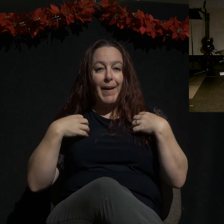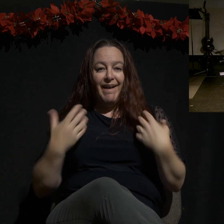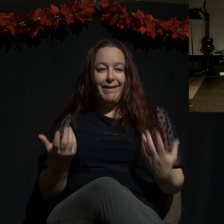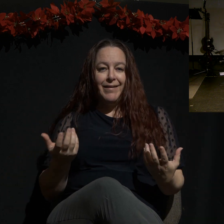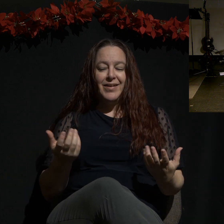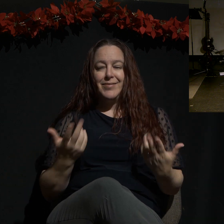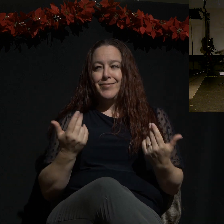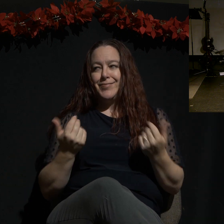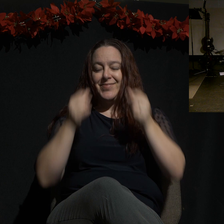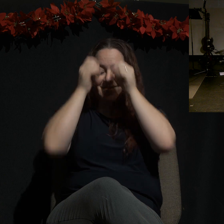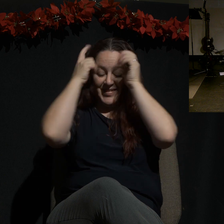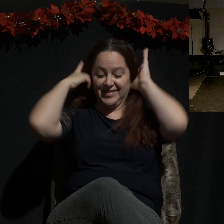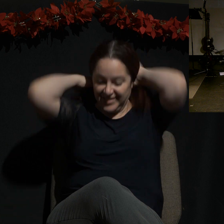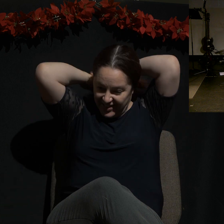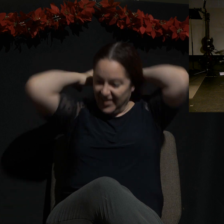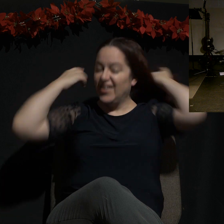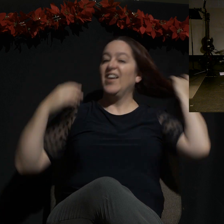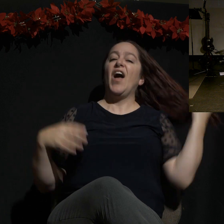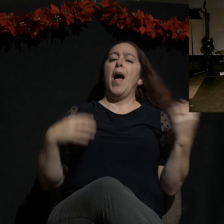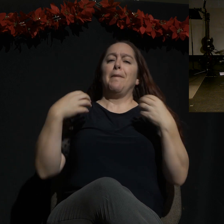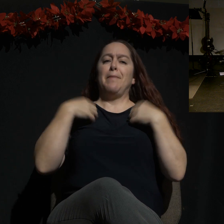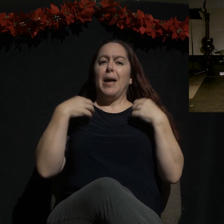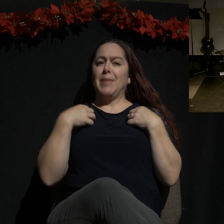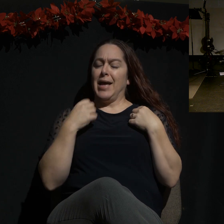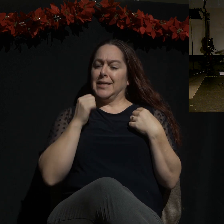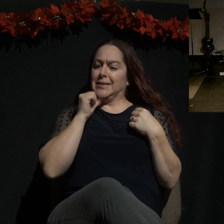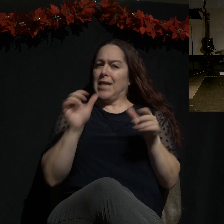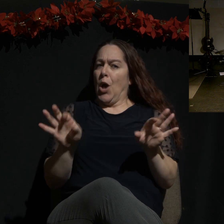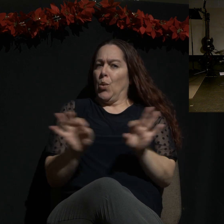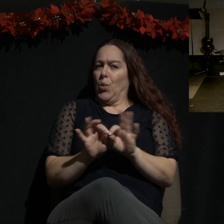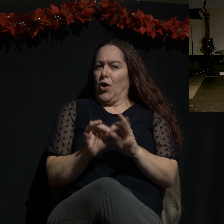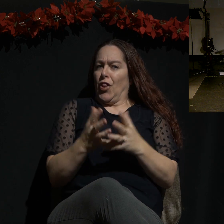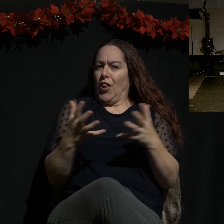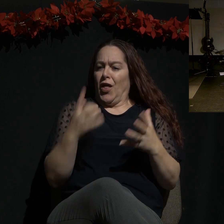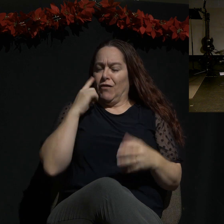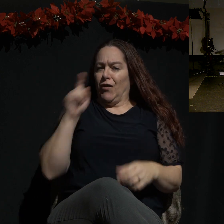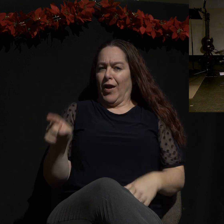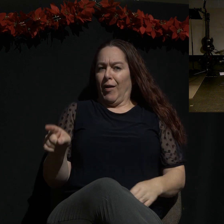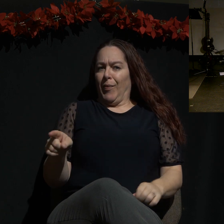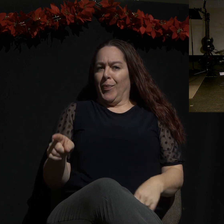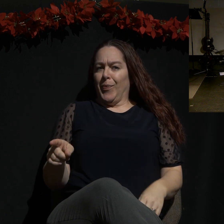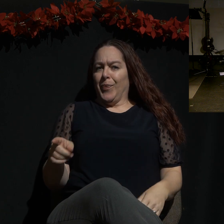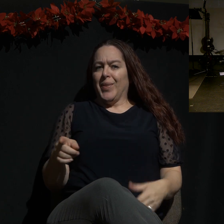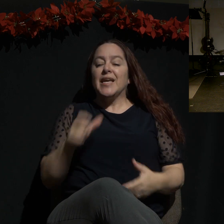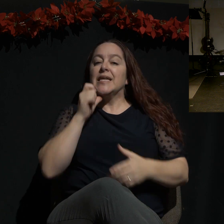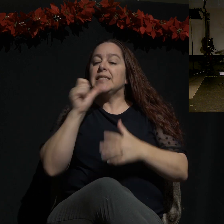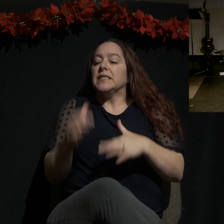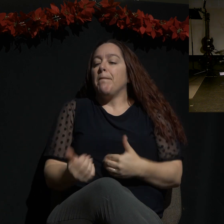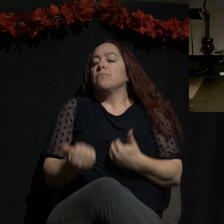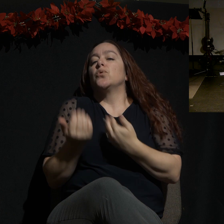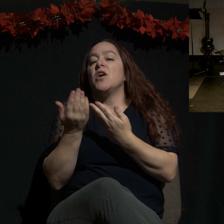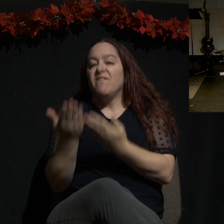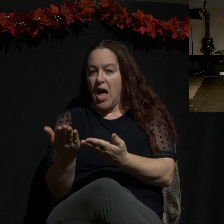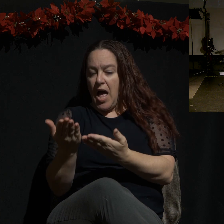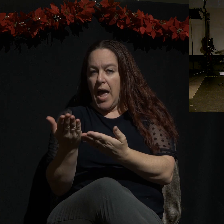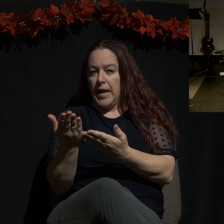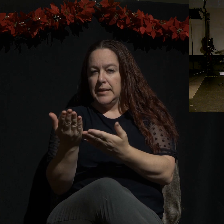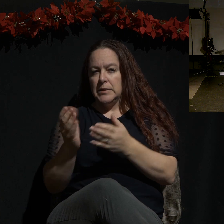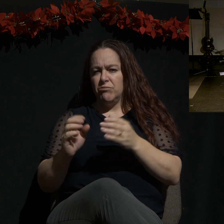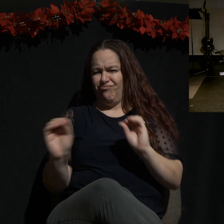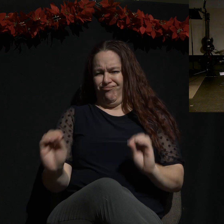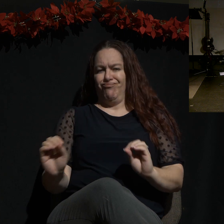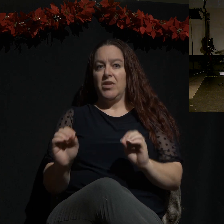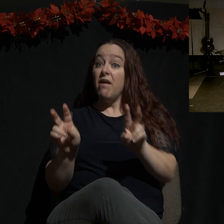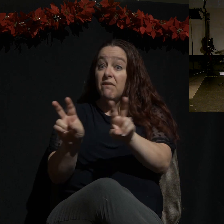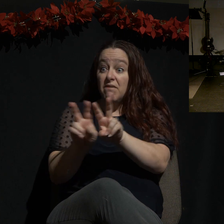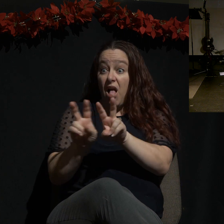and so a backpack is not worth much to him. It doesn't provide anything to him, so the